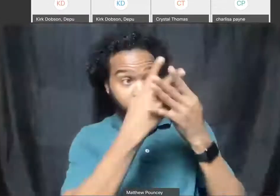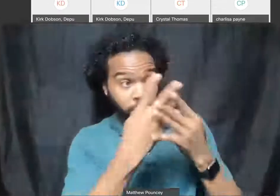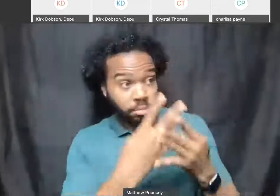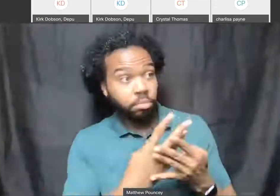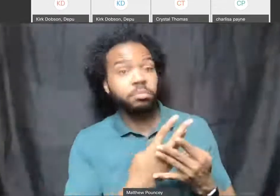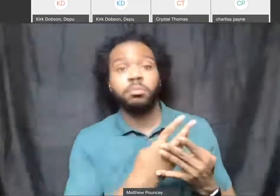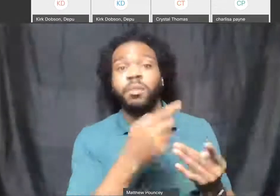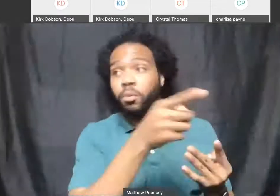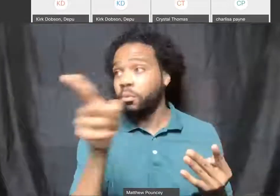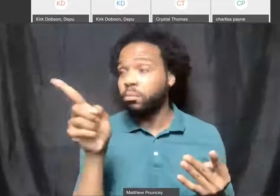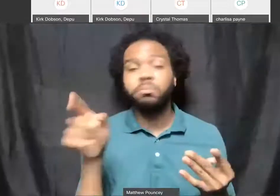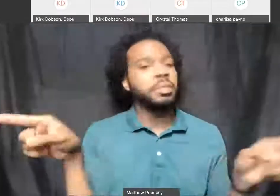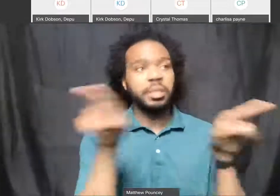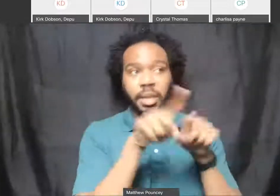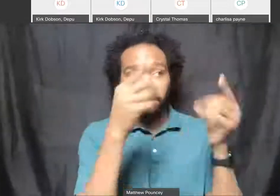a placement.